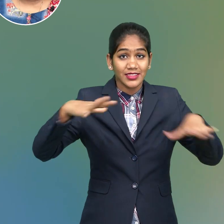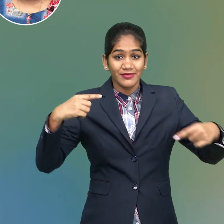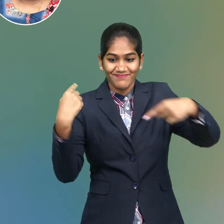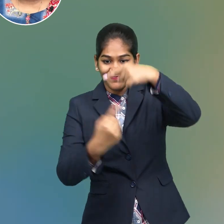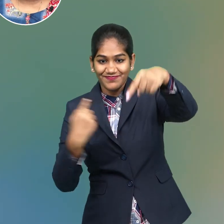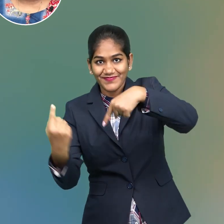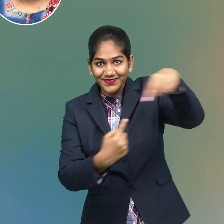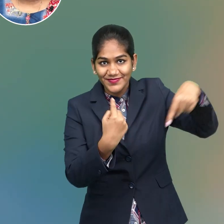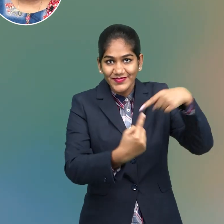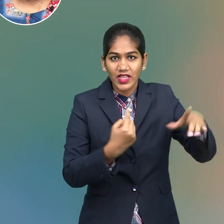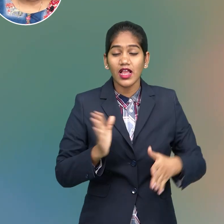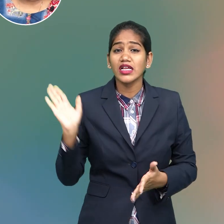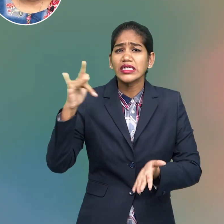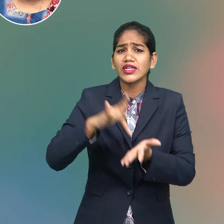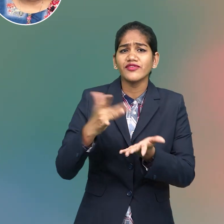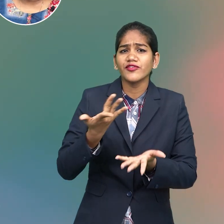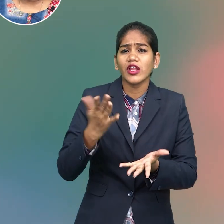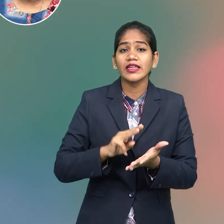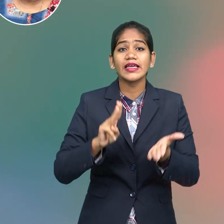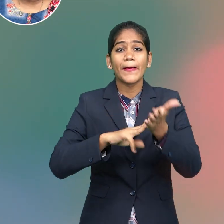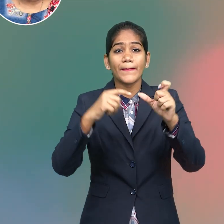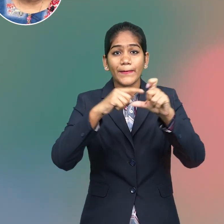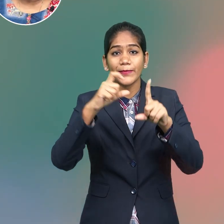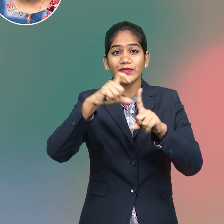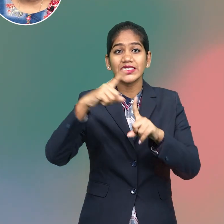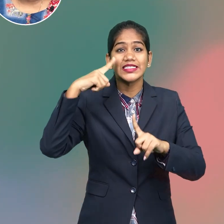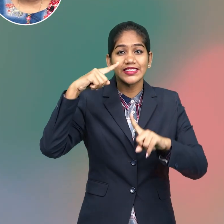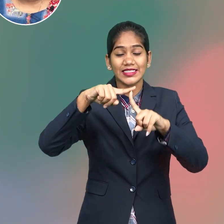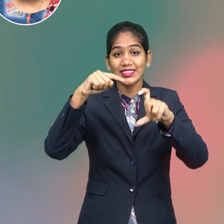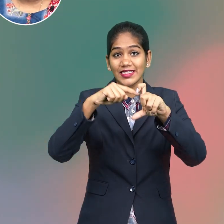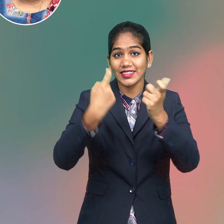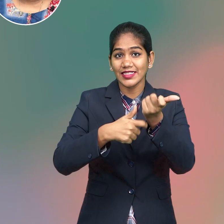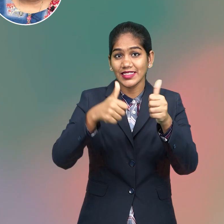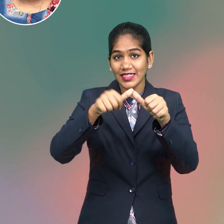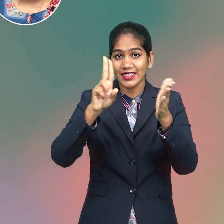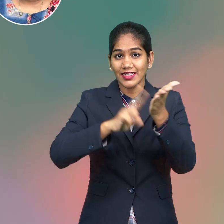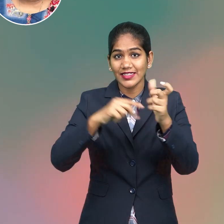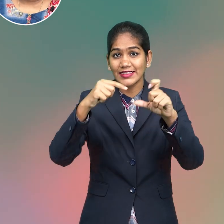Cyclone depressions coming from the Mediterranean Sea,